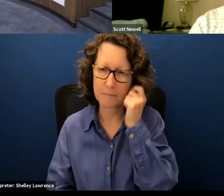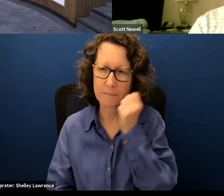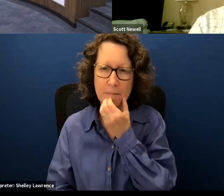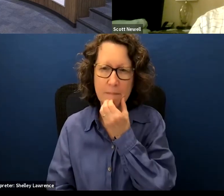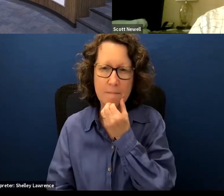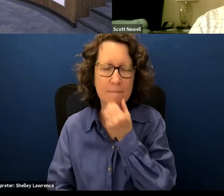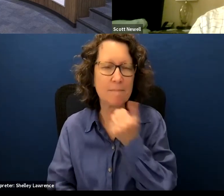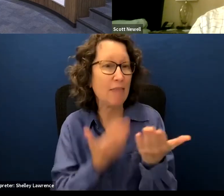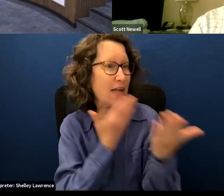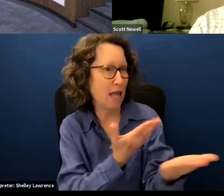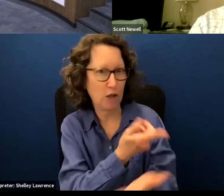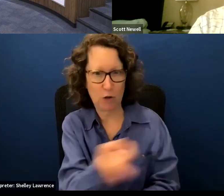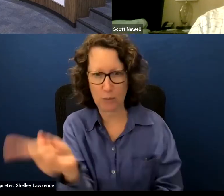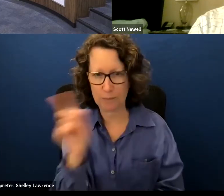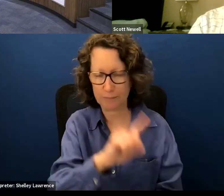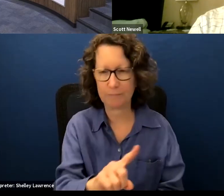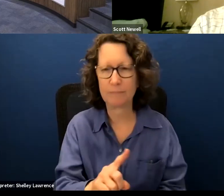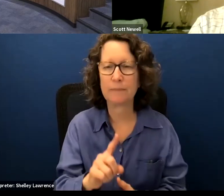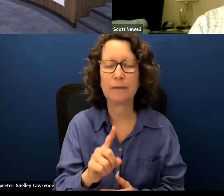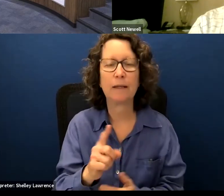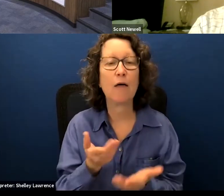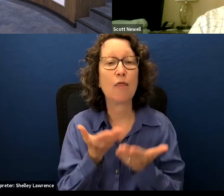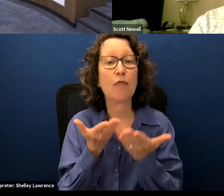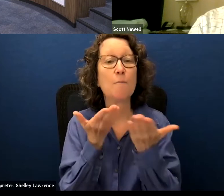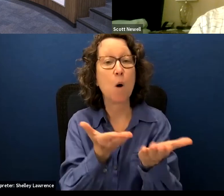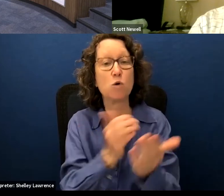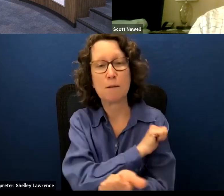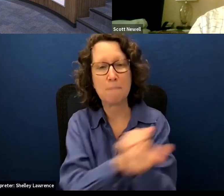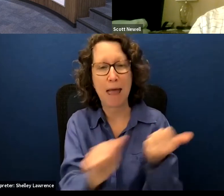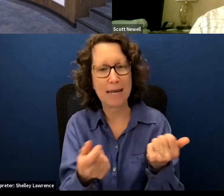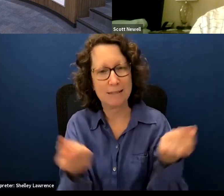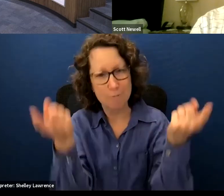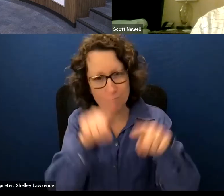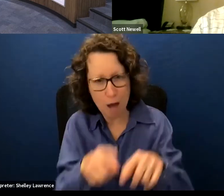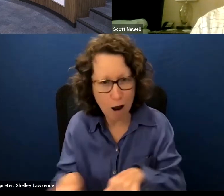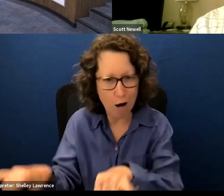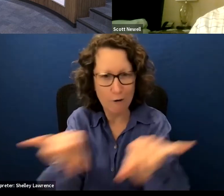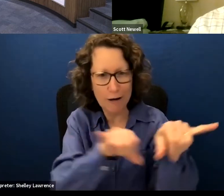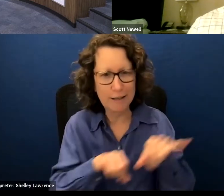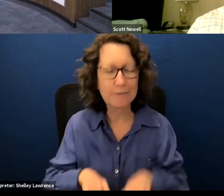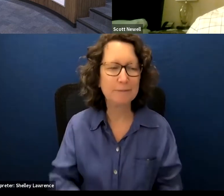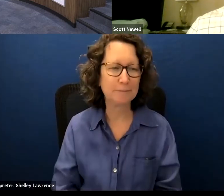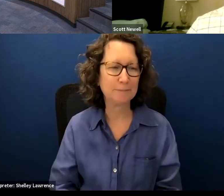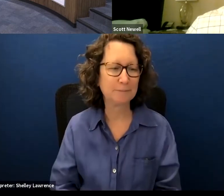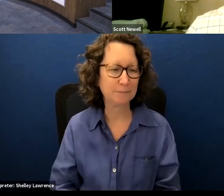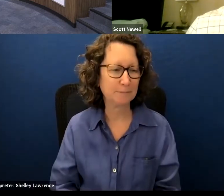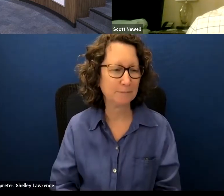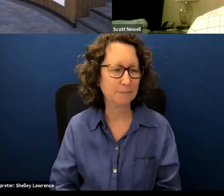Thank you, everyone. The motion passes unanimously.